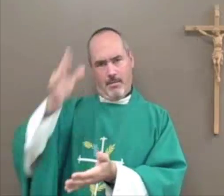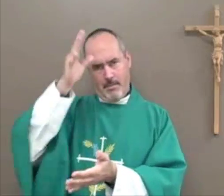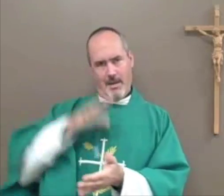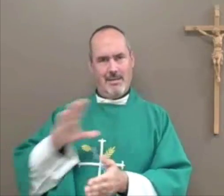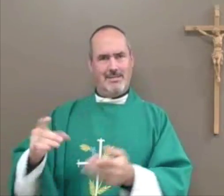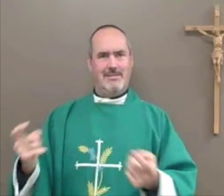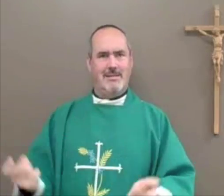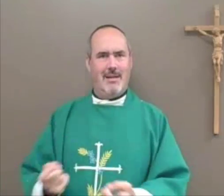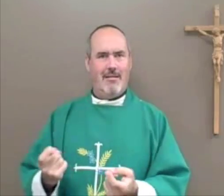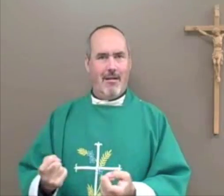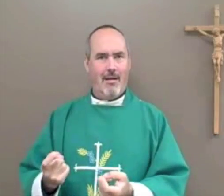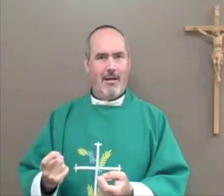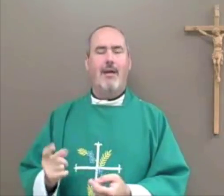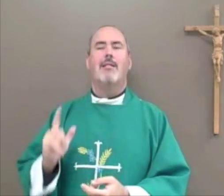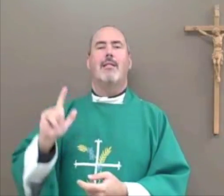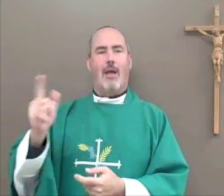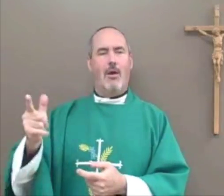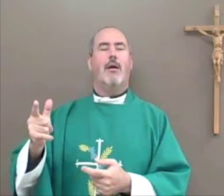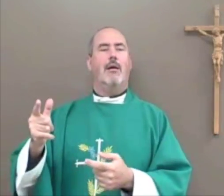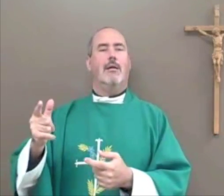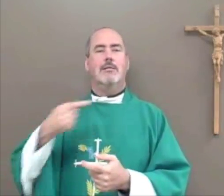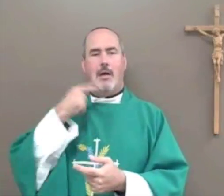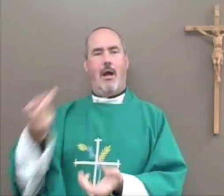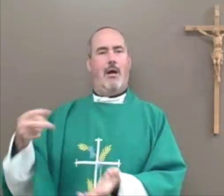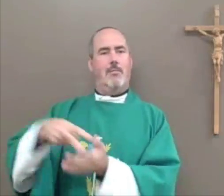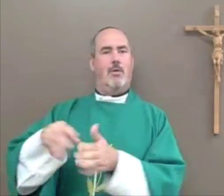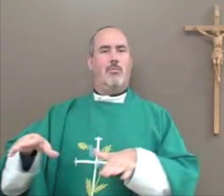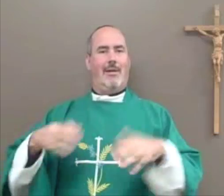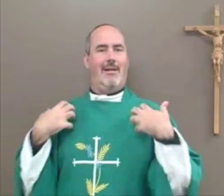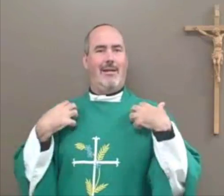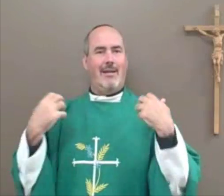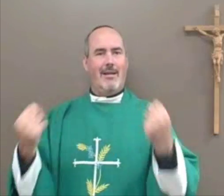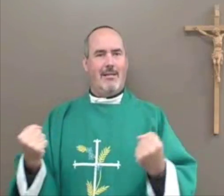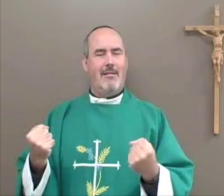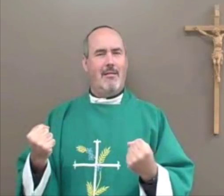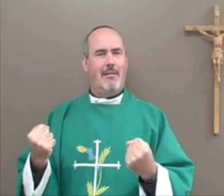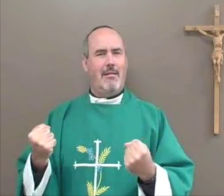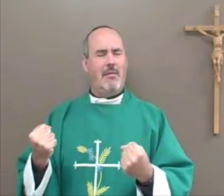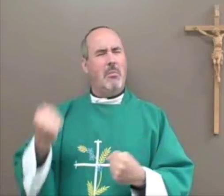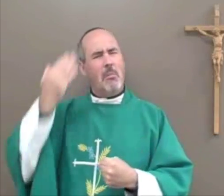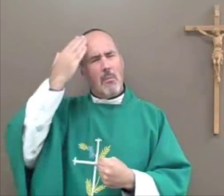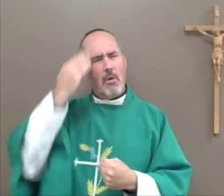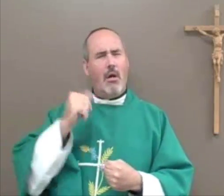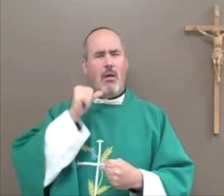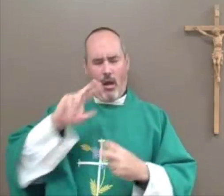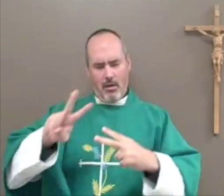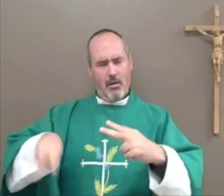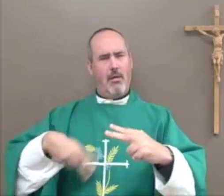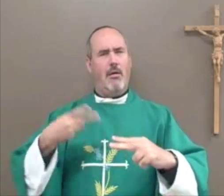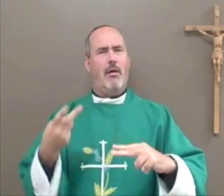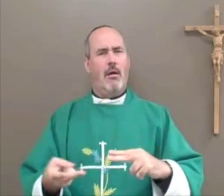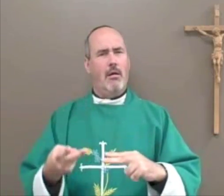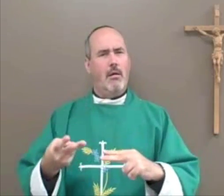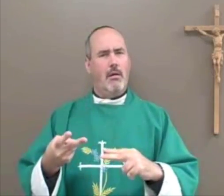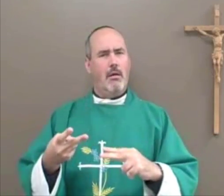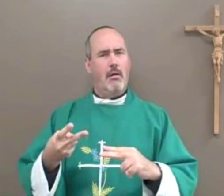first forgive the man's sins and then heal him later? Why didn't he do it the other way